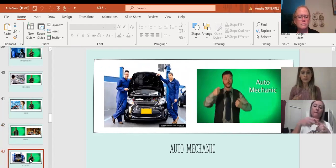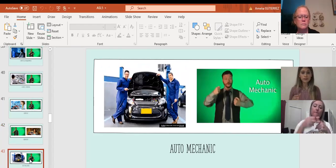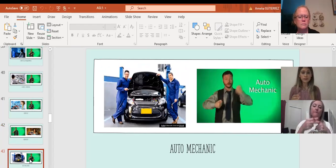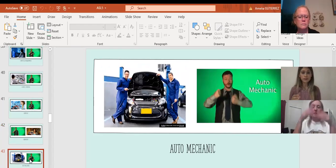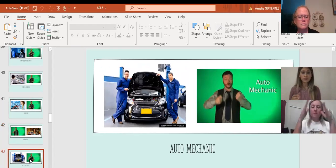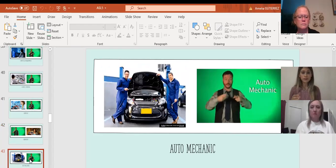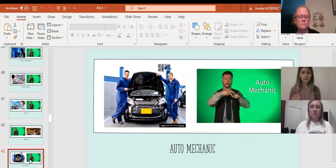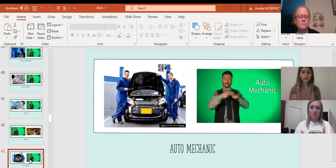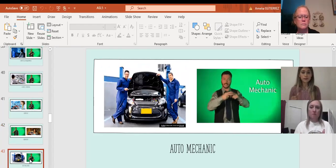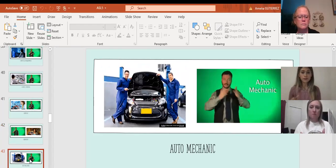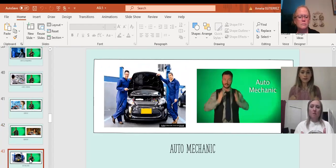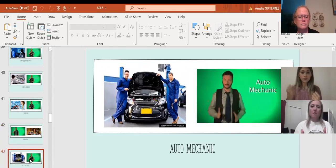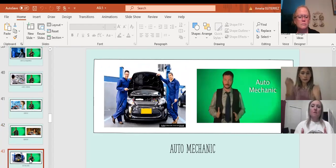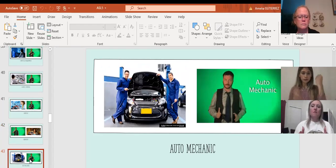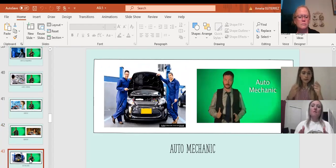Auto mechanic.